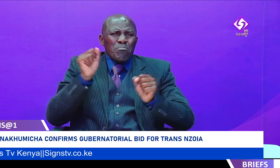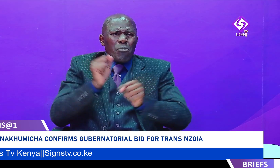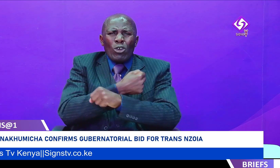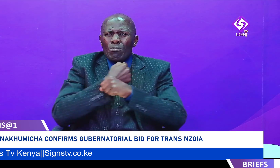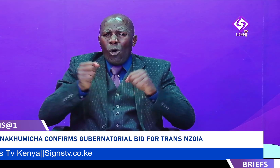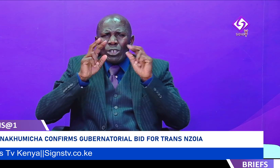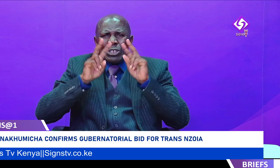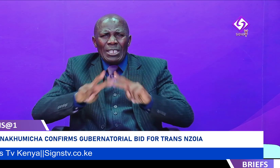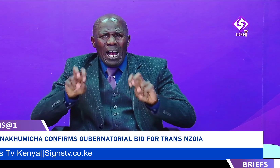Nakhumicha